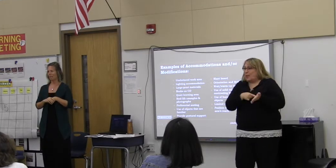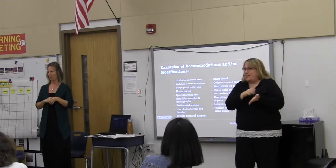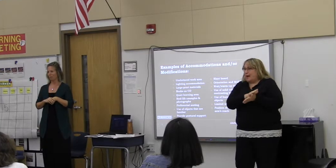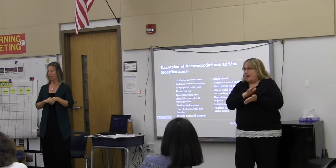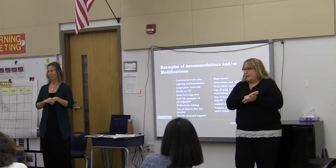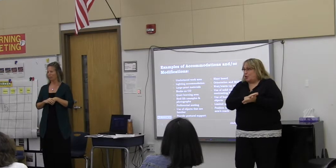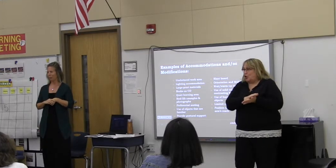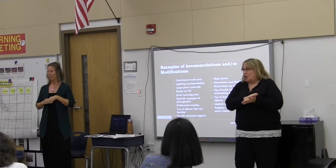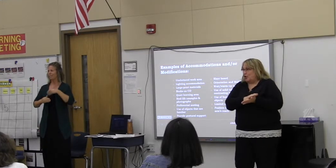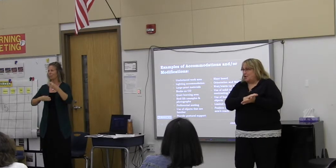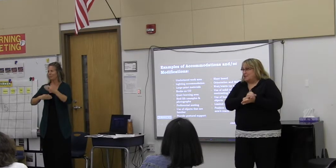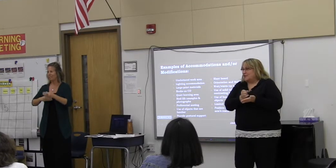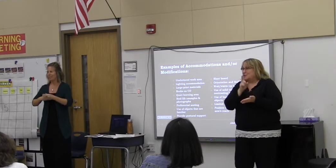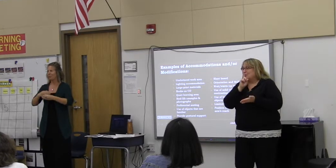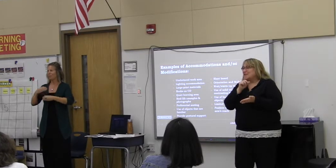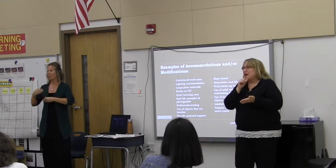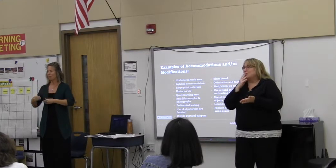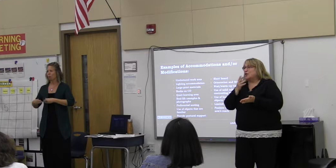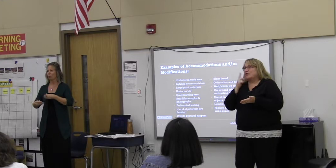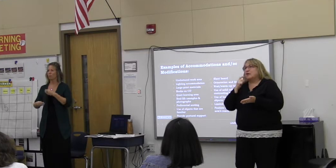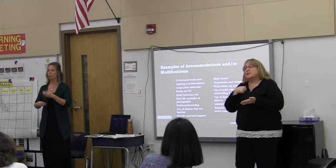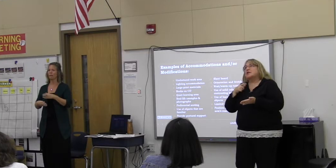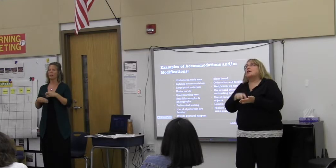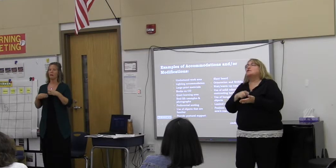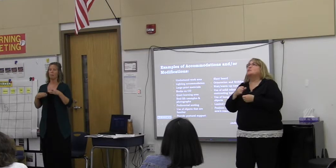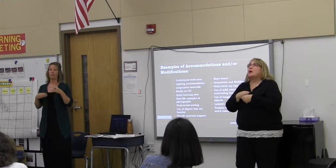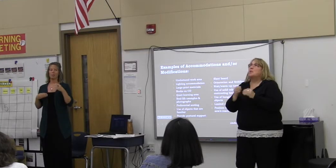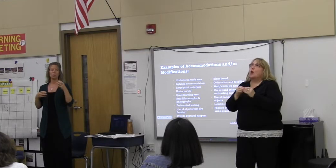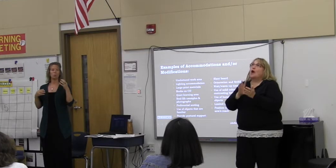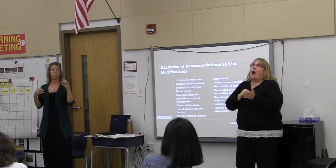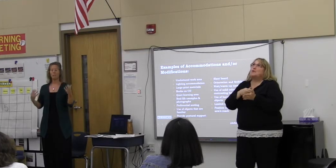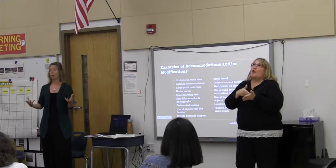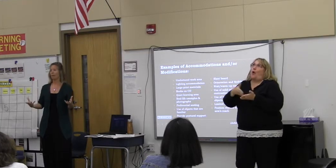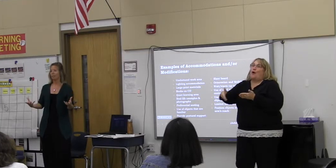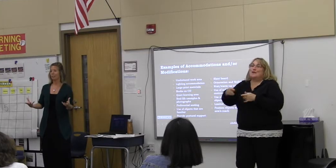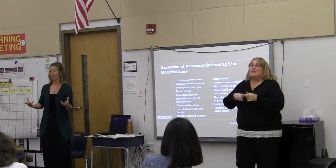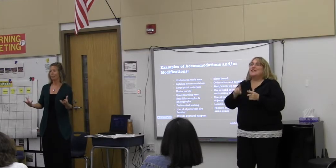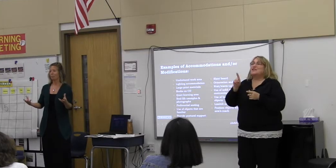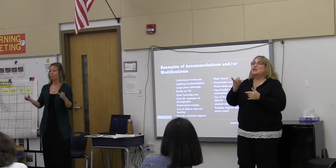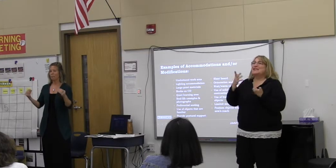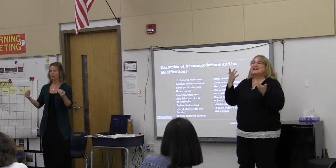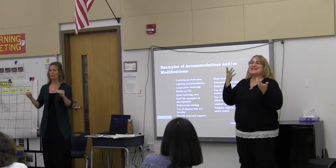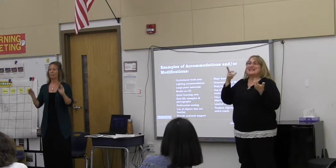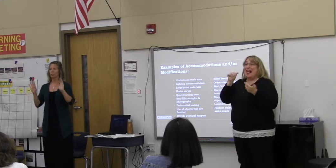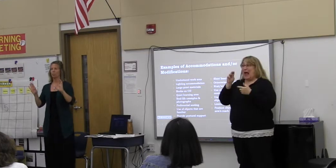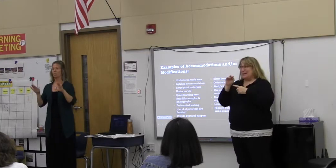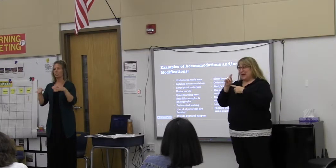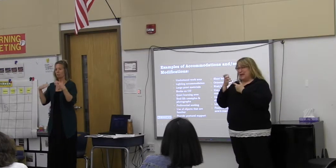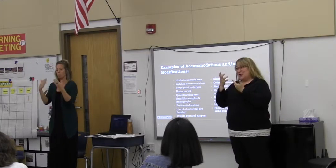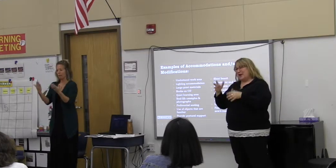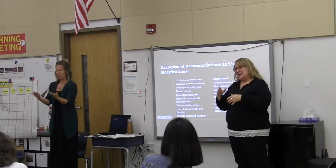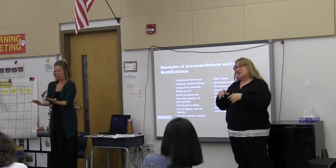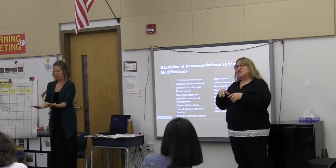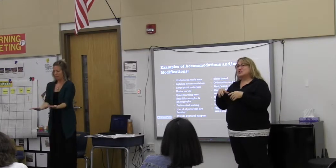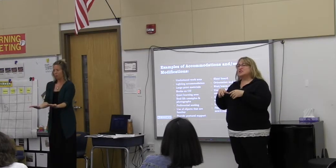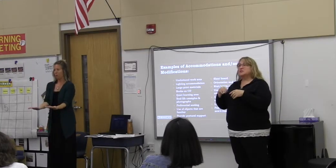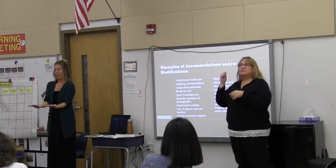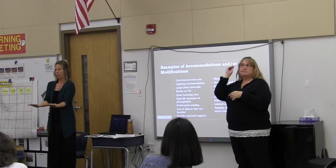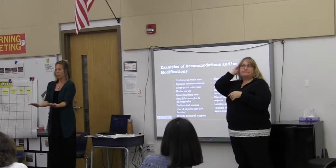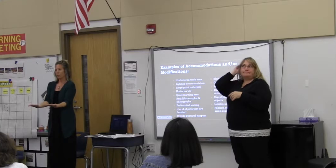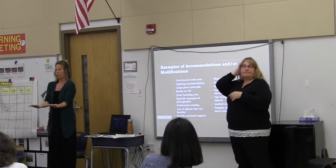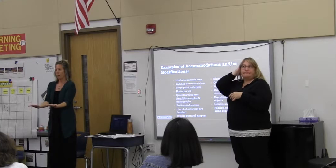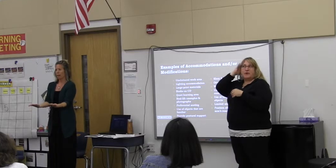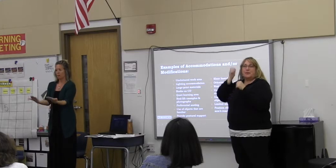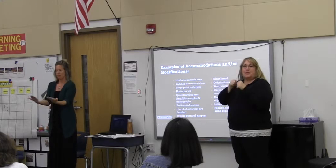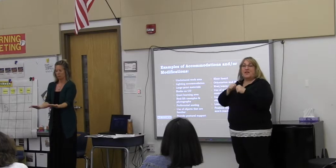not great for our materials because then we tend to have to make them more and more. But if you did already laminate things, just be mindful that if they're